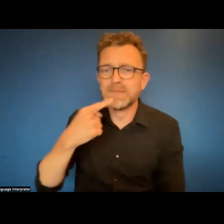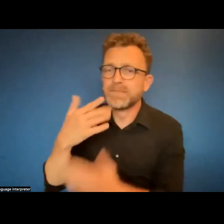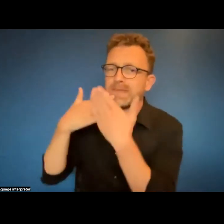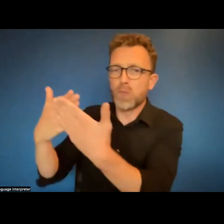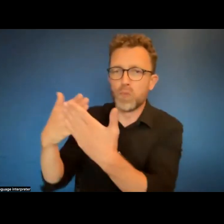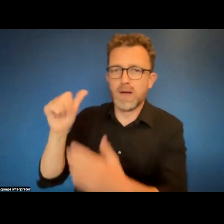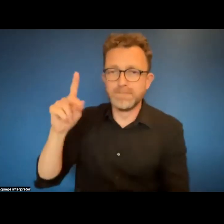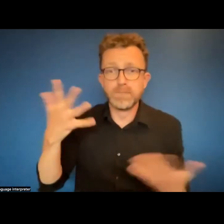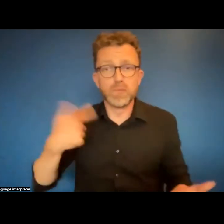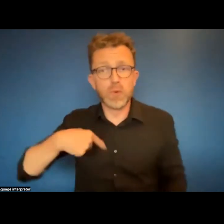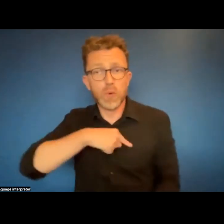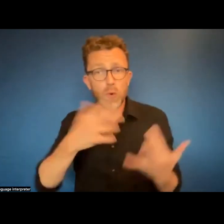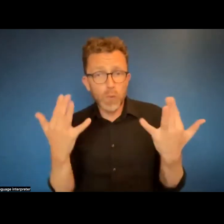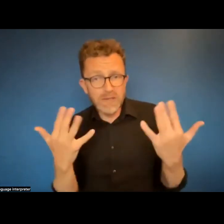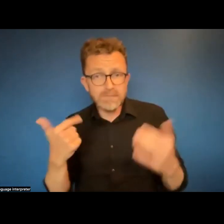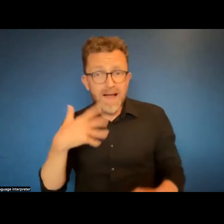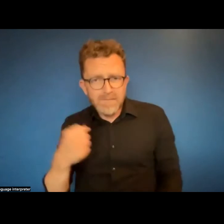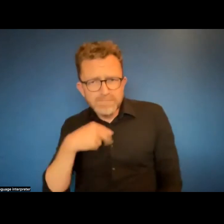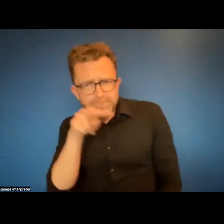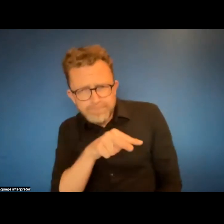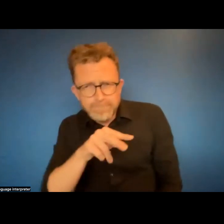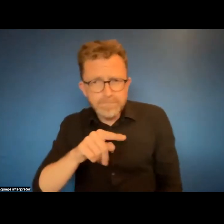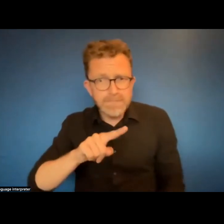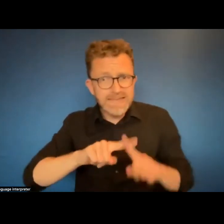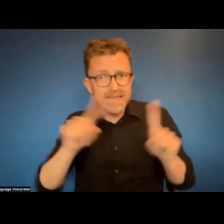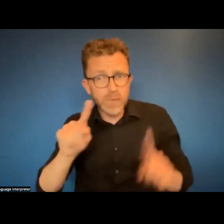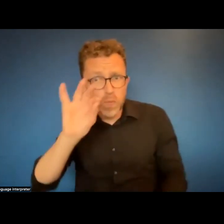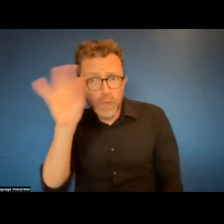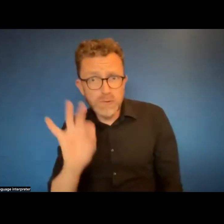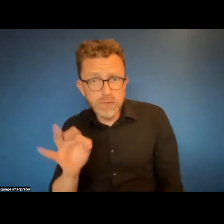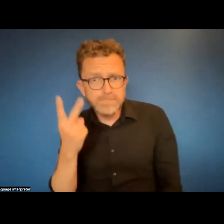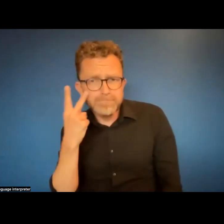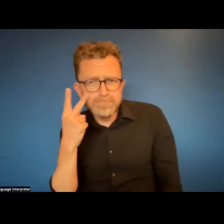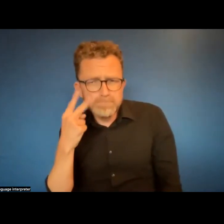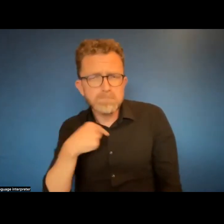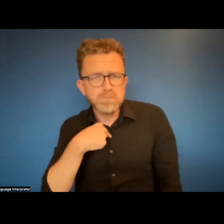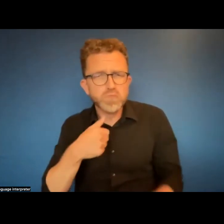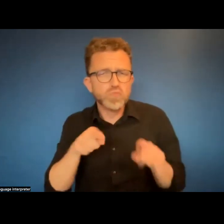This one would be for Dragina or Amelia. If the UN agencies like